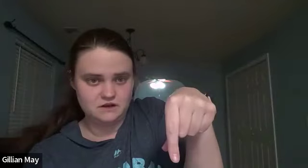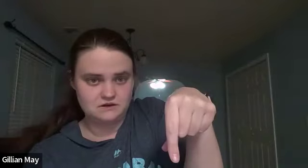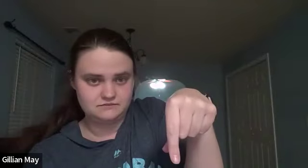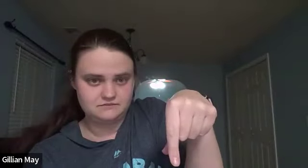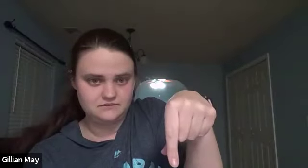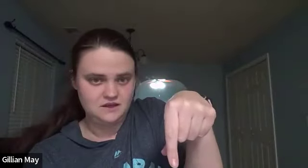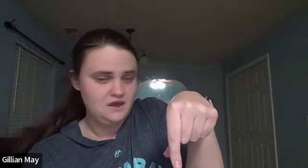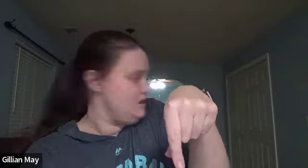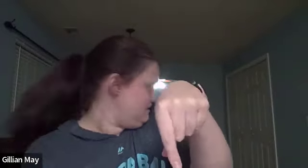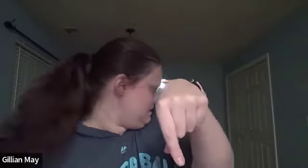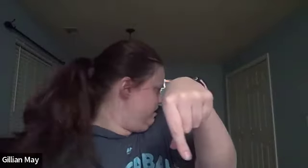well.